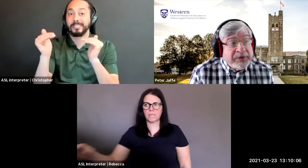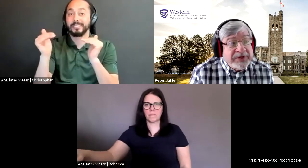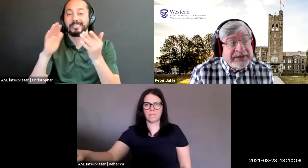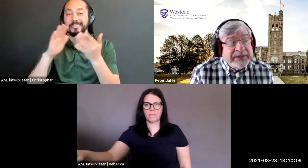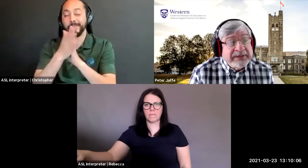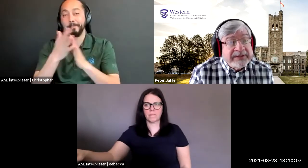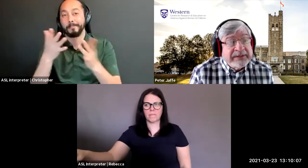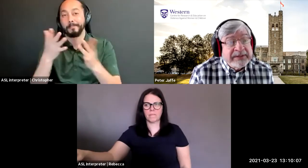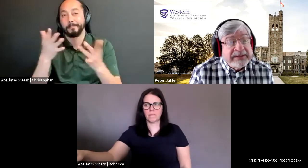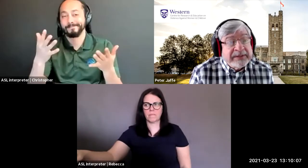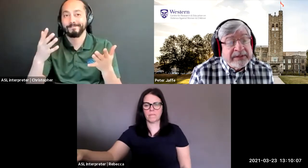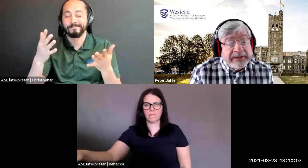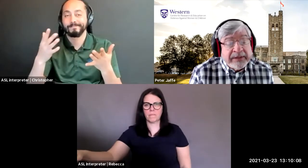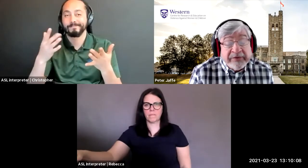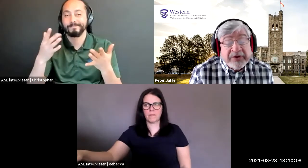increasing